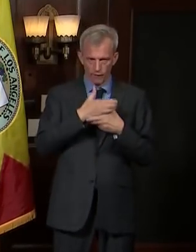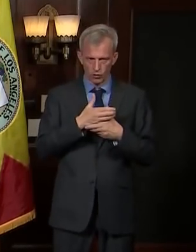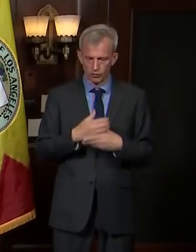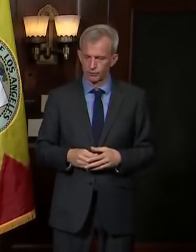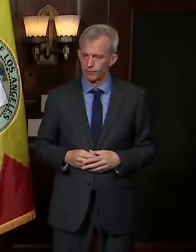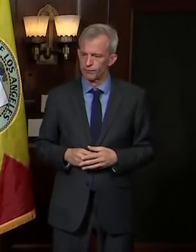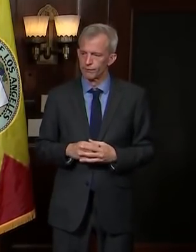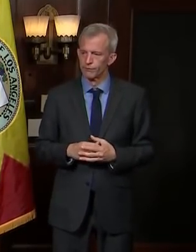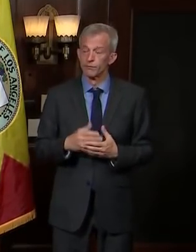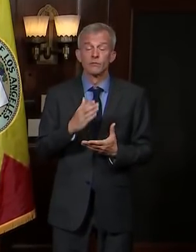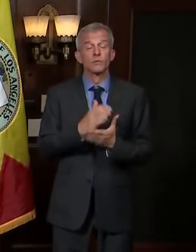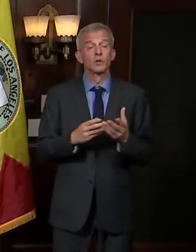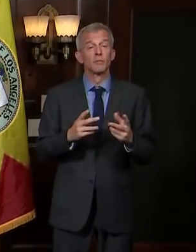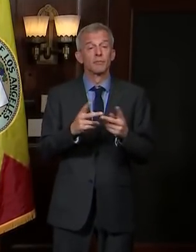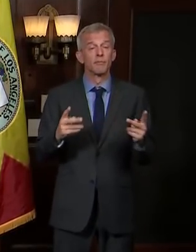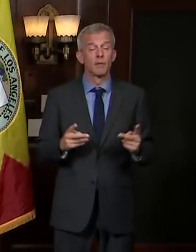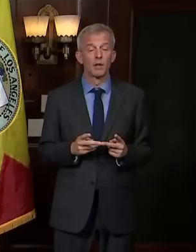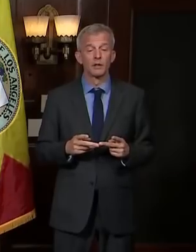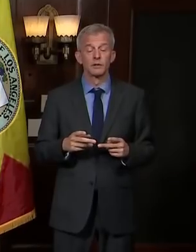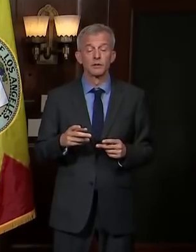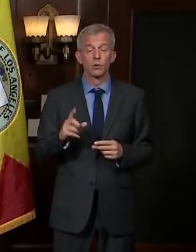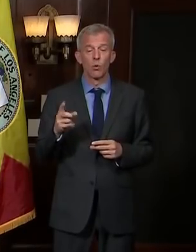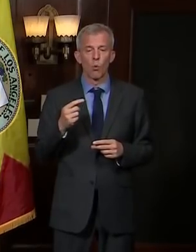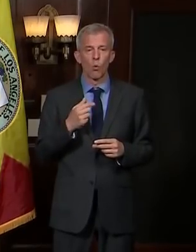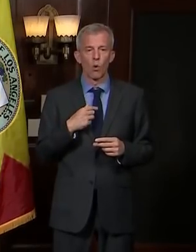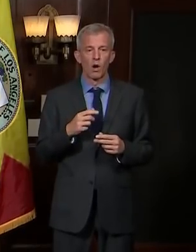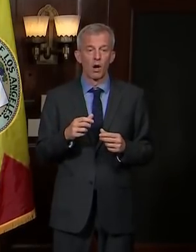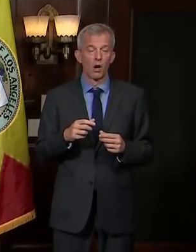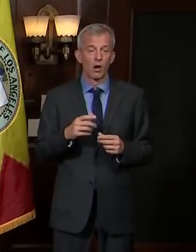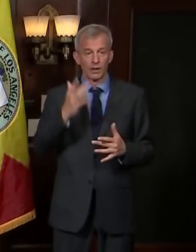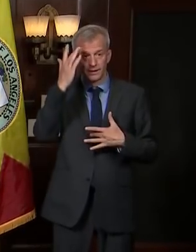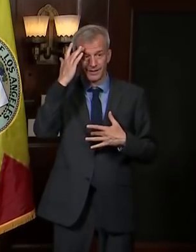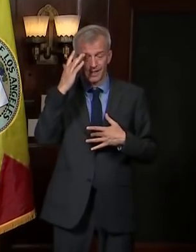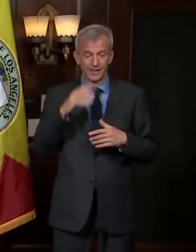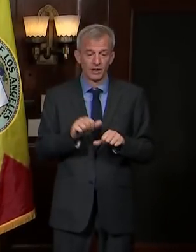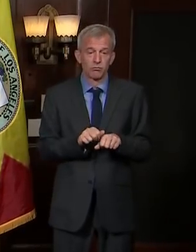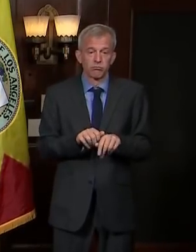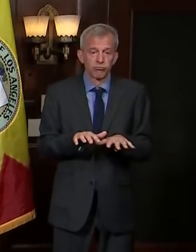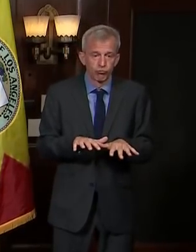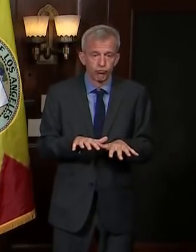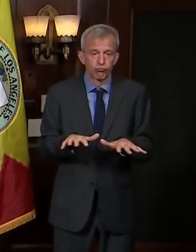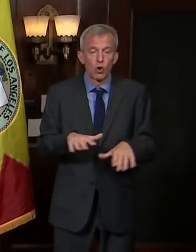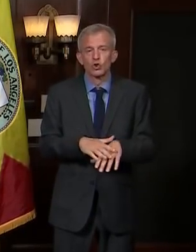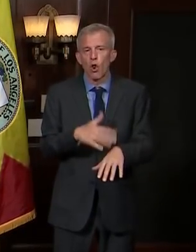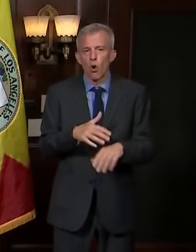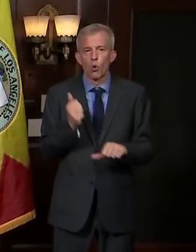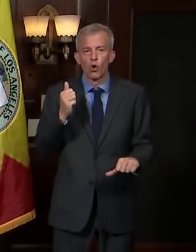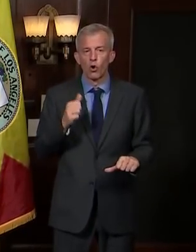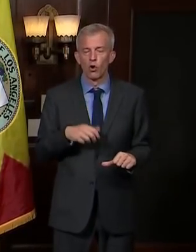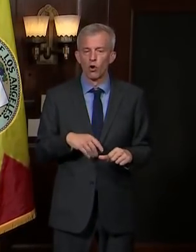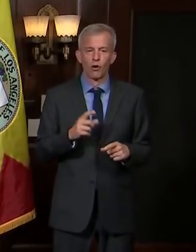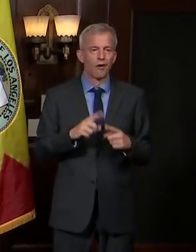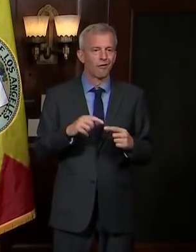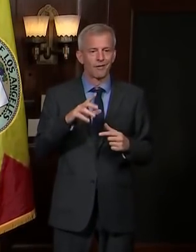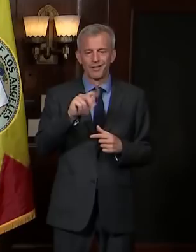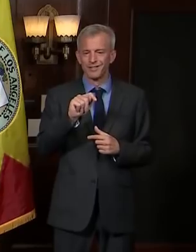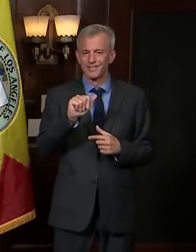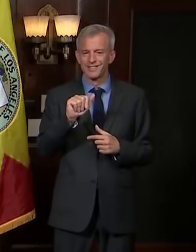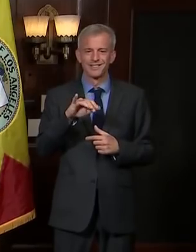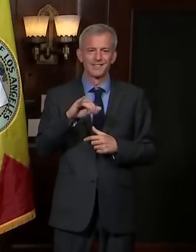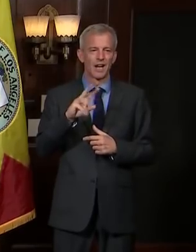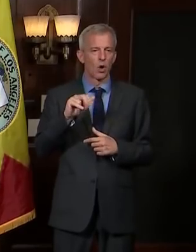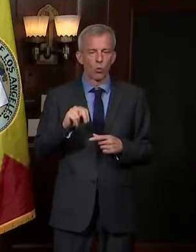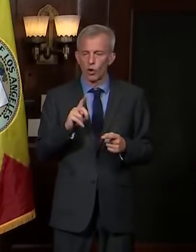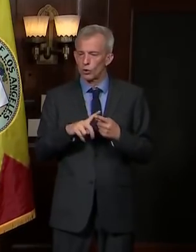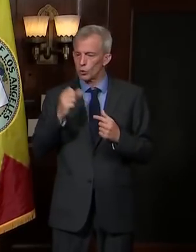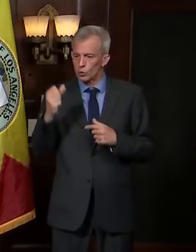of the places with slower rates of spread, from the Czech Republic to Taiwan and South Korea, are